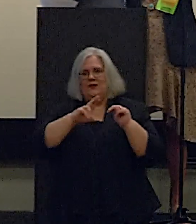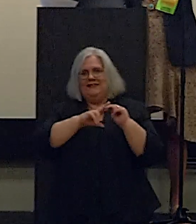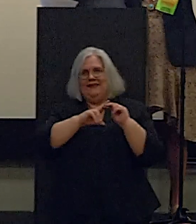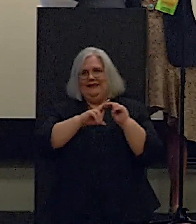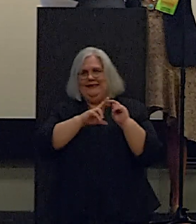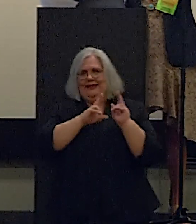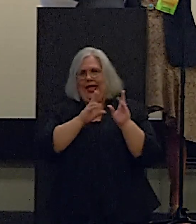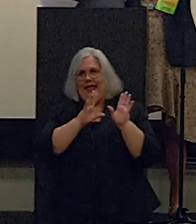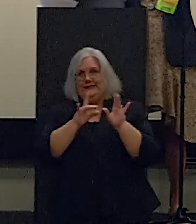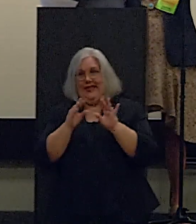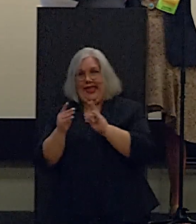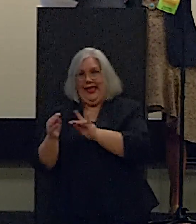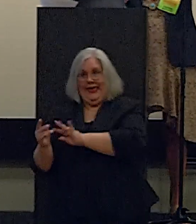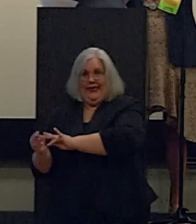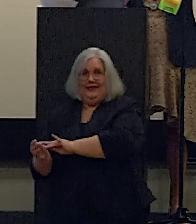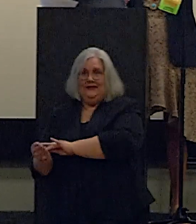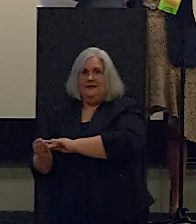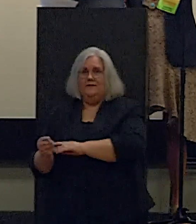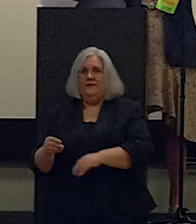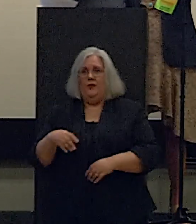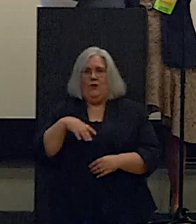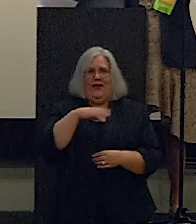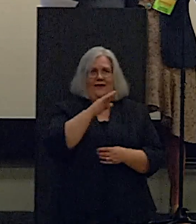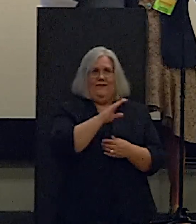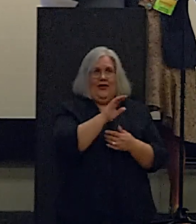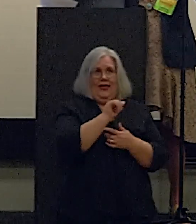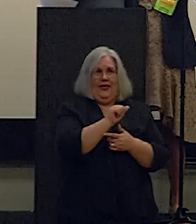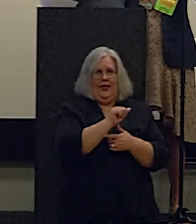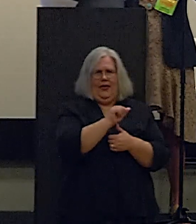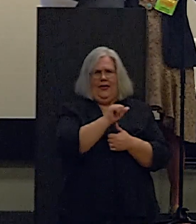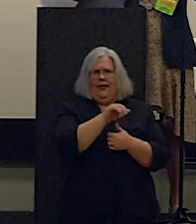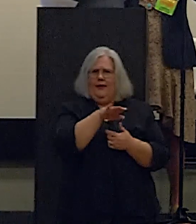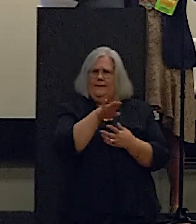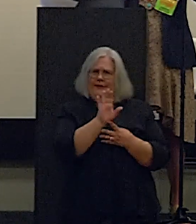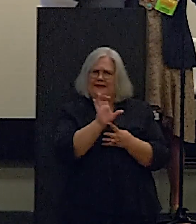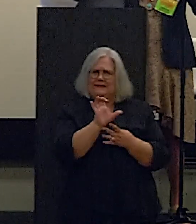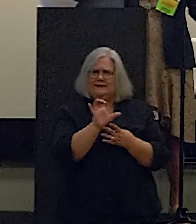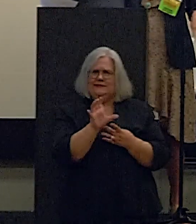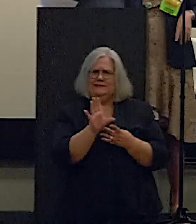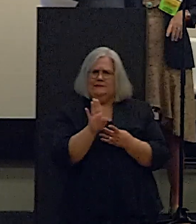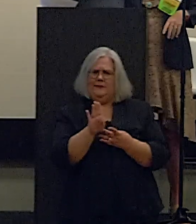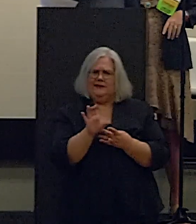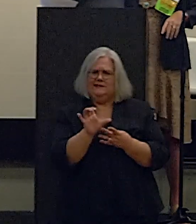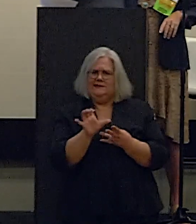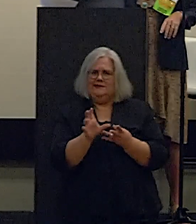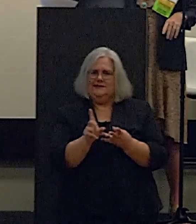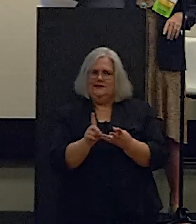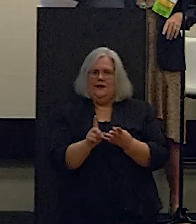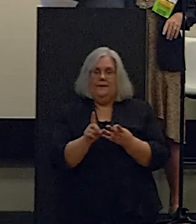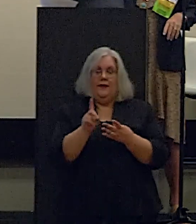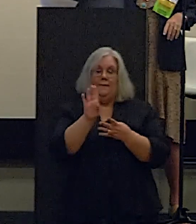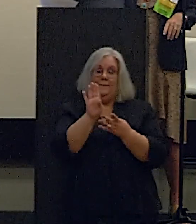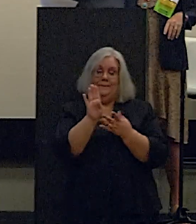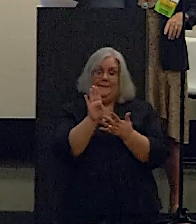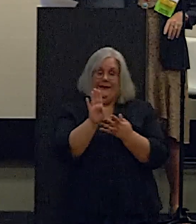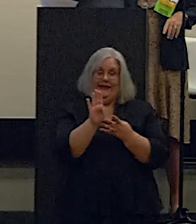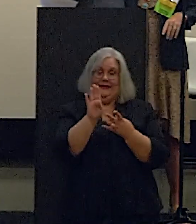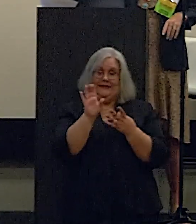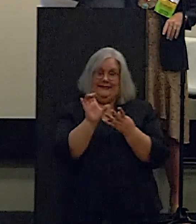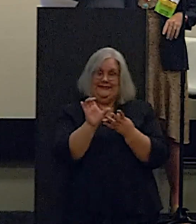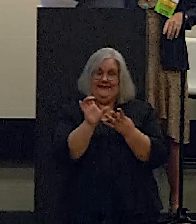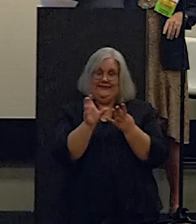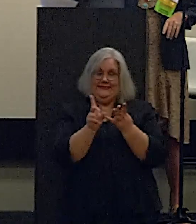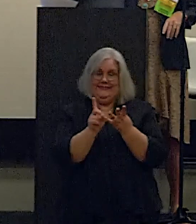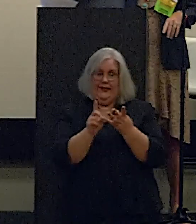have B, C, D. We have 3 medications that we're treating for the A condition. But we're not